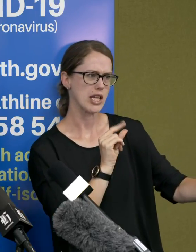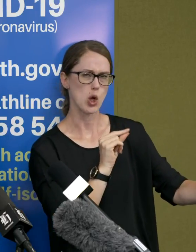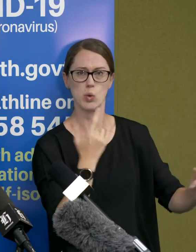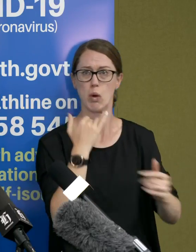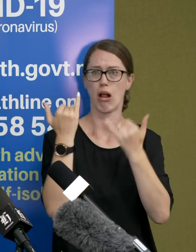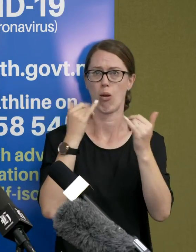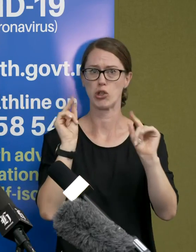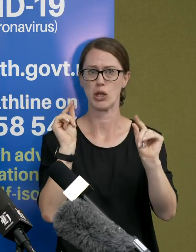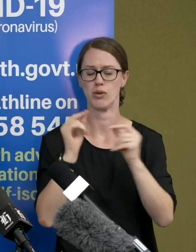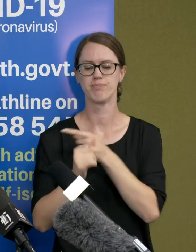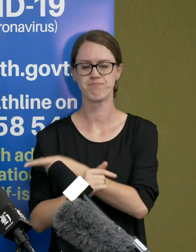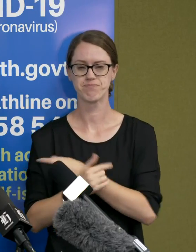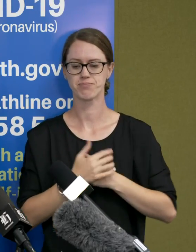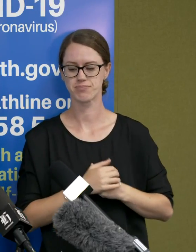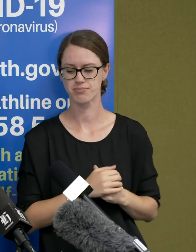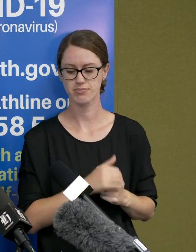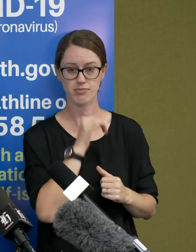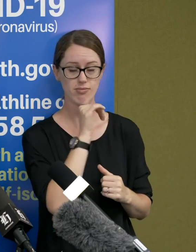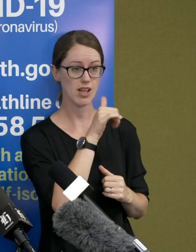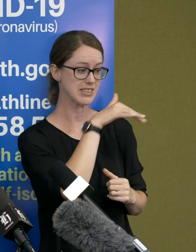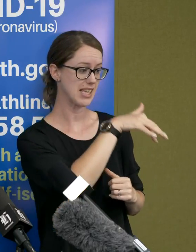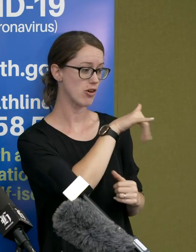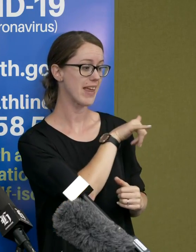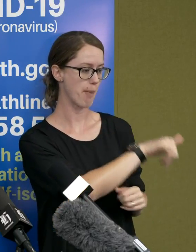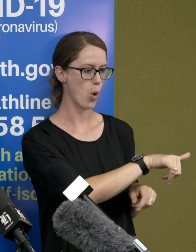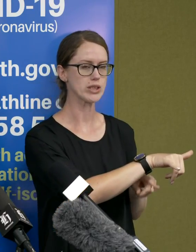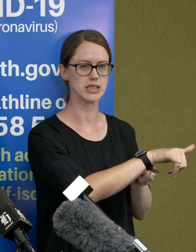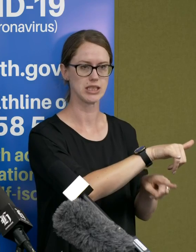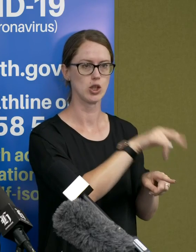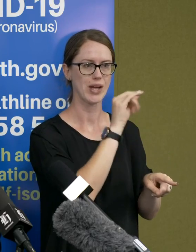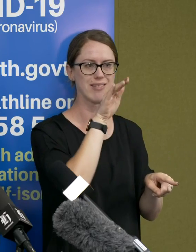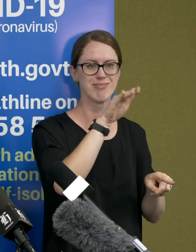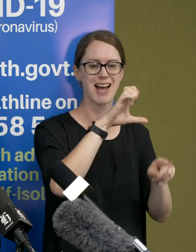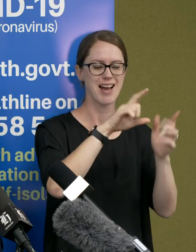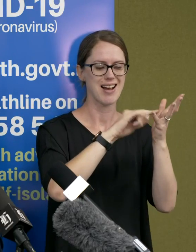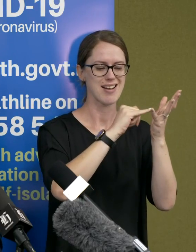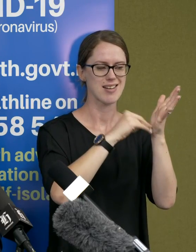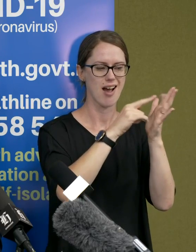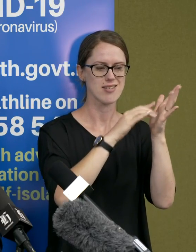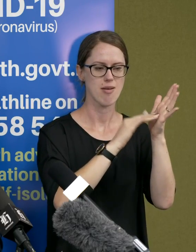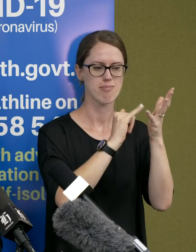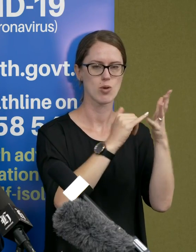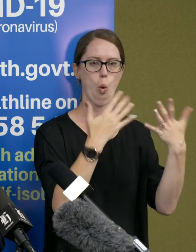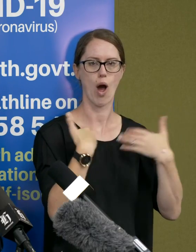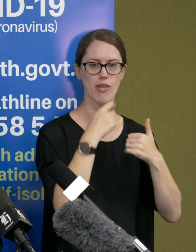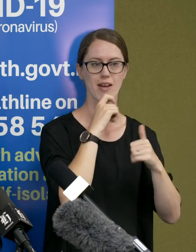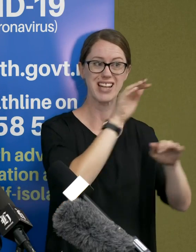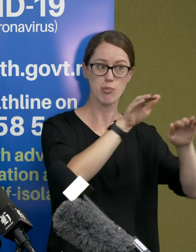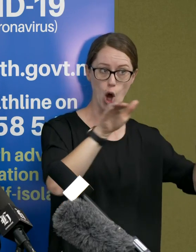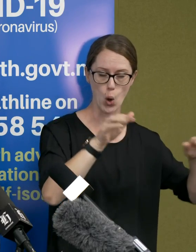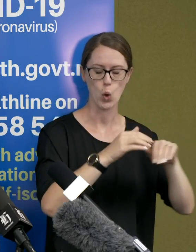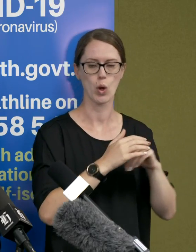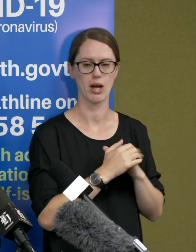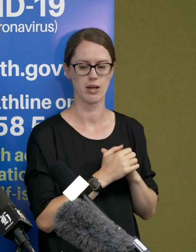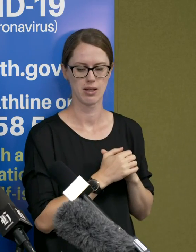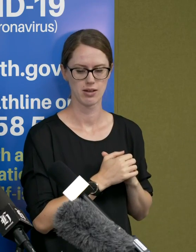Well, I think one of the things they can do is, if it's at the airport, they can make customs officials or the health staff aware of that. And